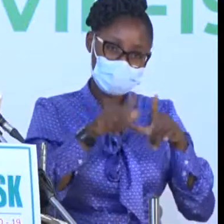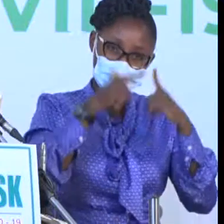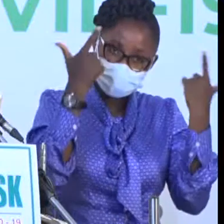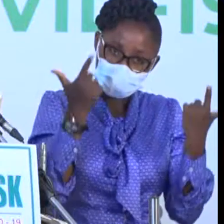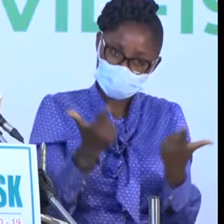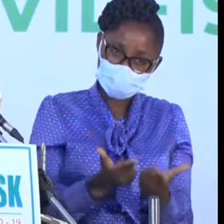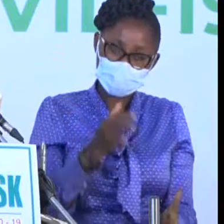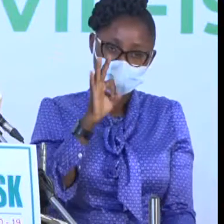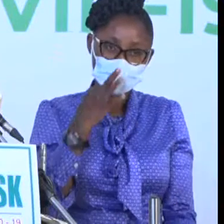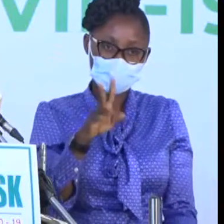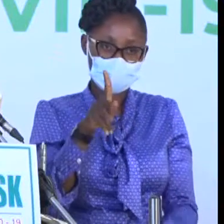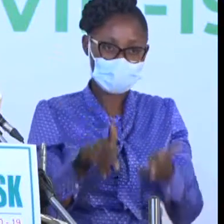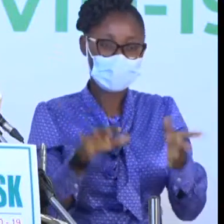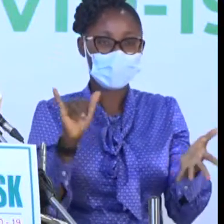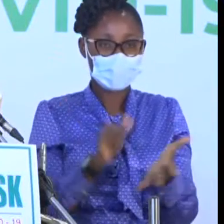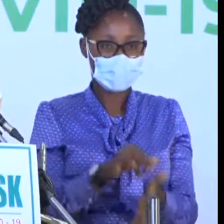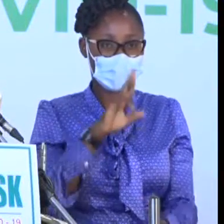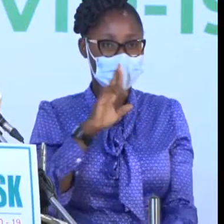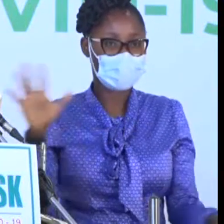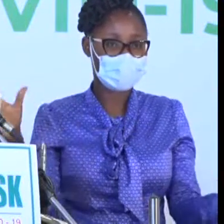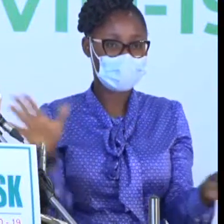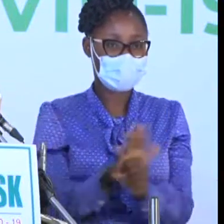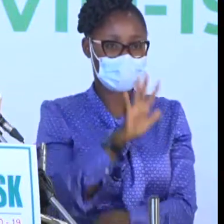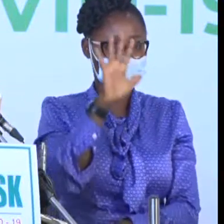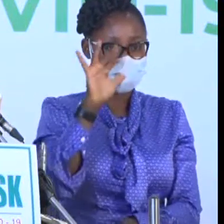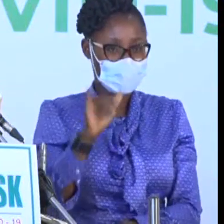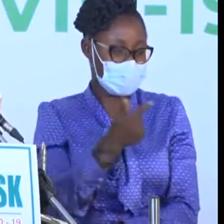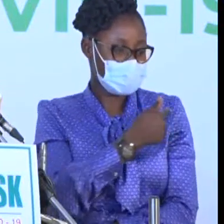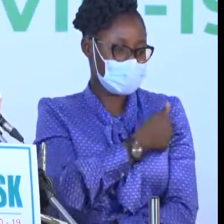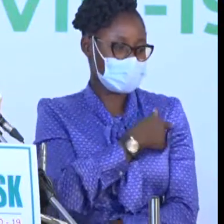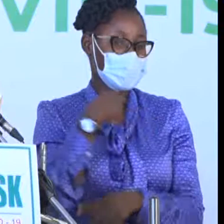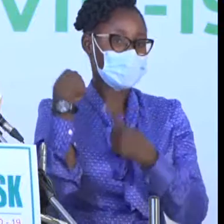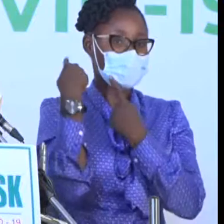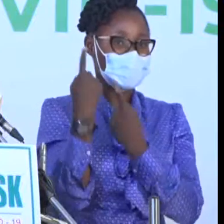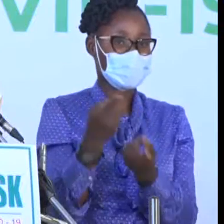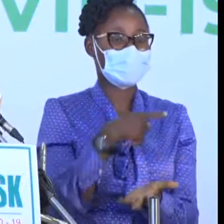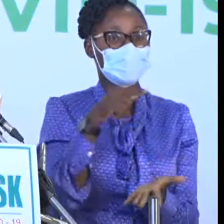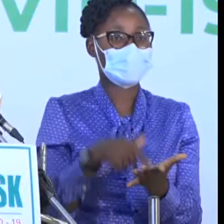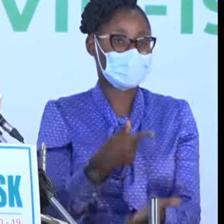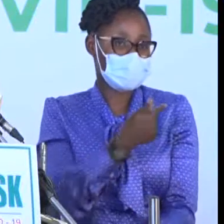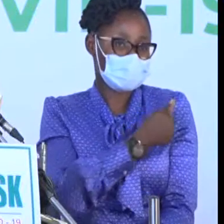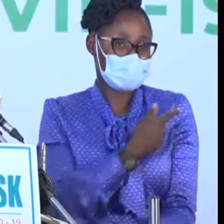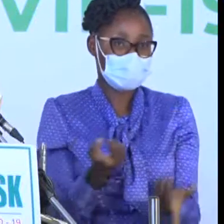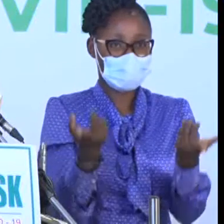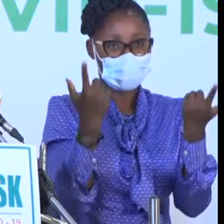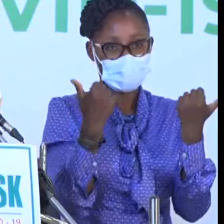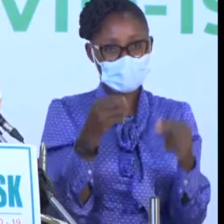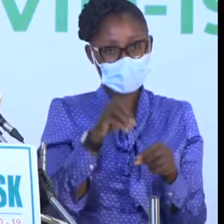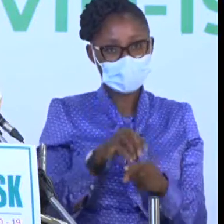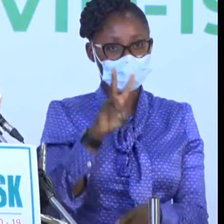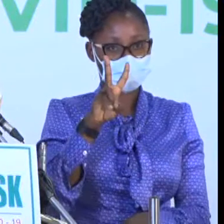citizens that have been fully vaccinated, since this vaccination comes in 2